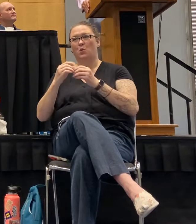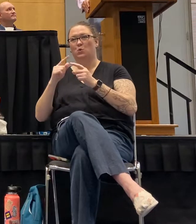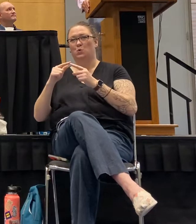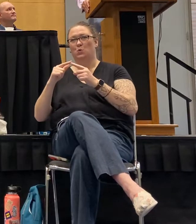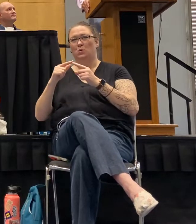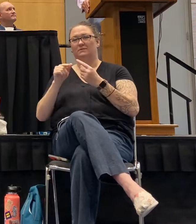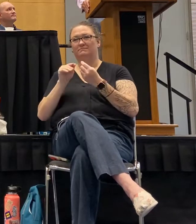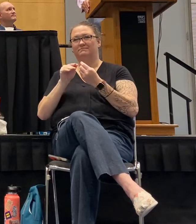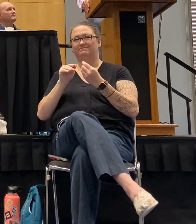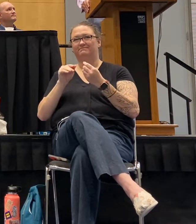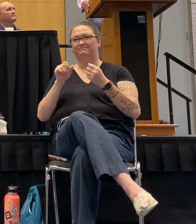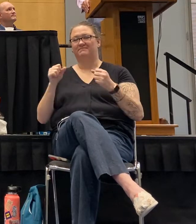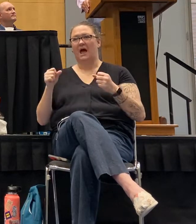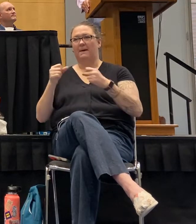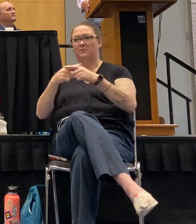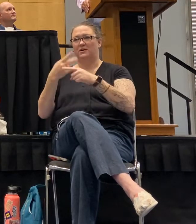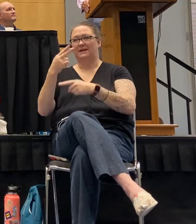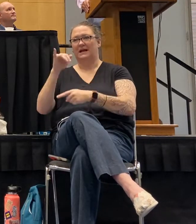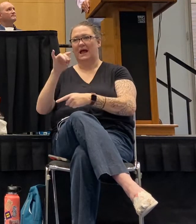hybrid